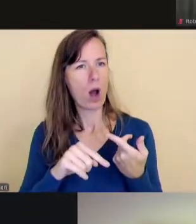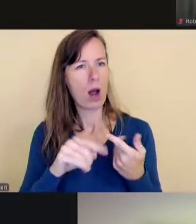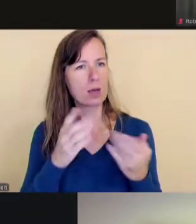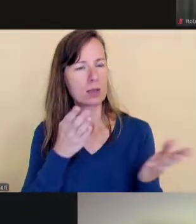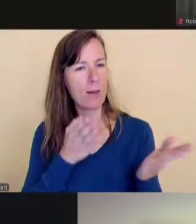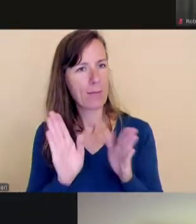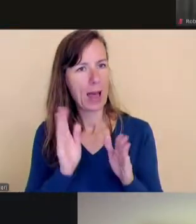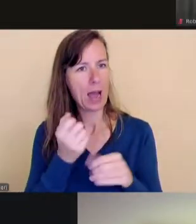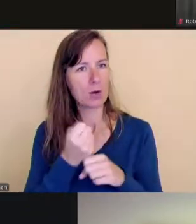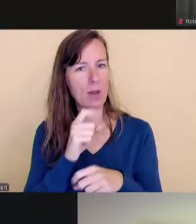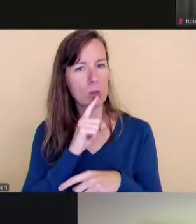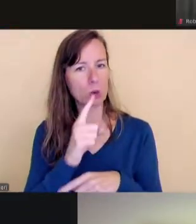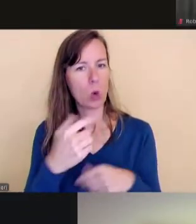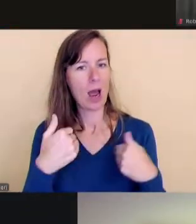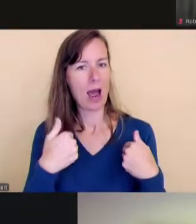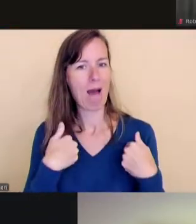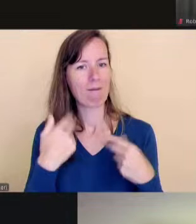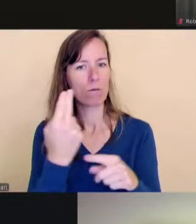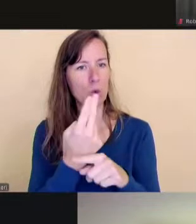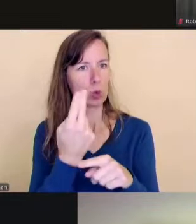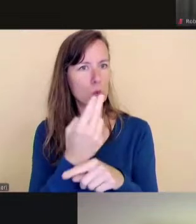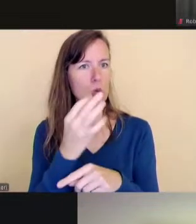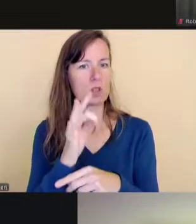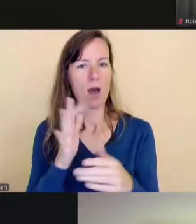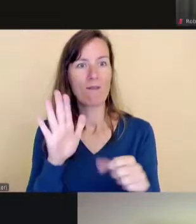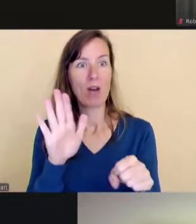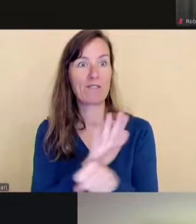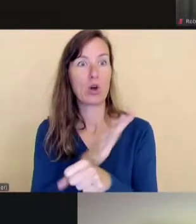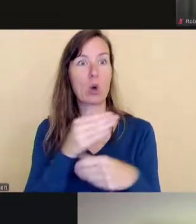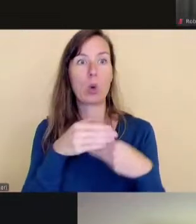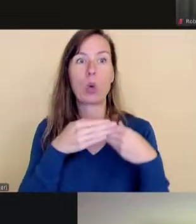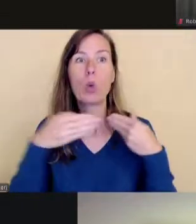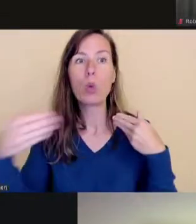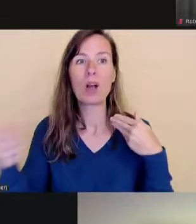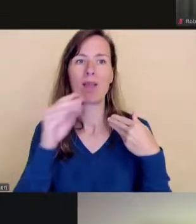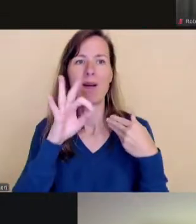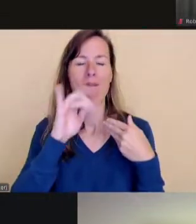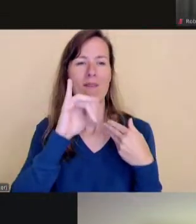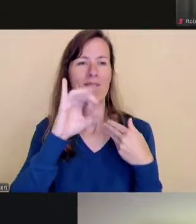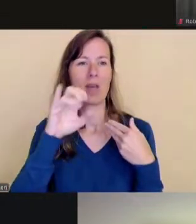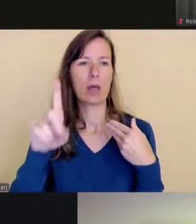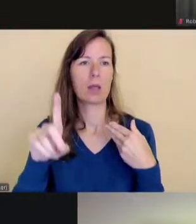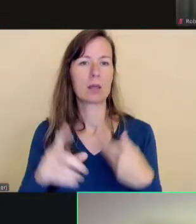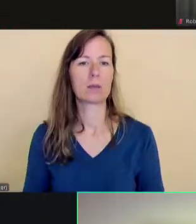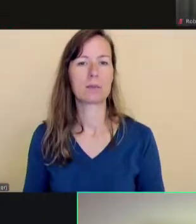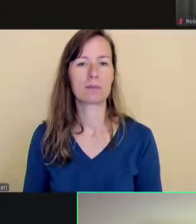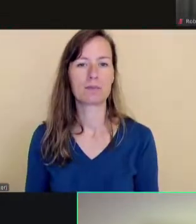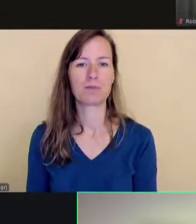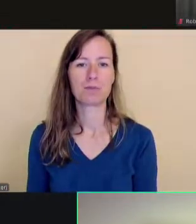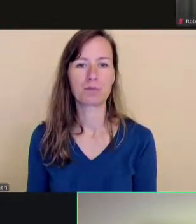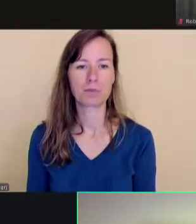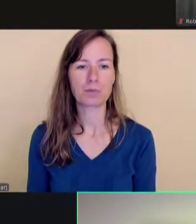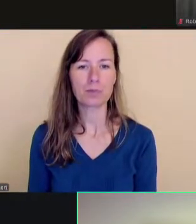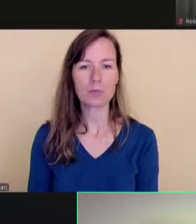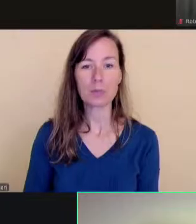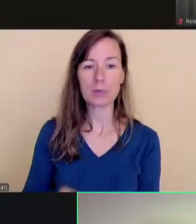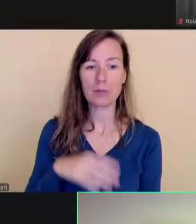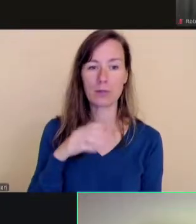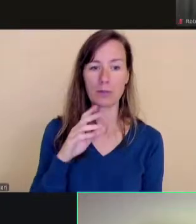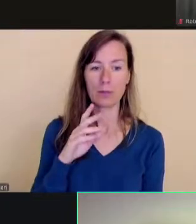have use of the full width of the field. Great question. Well, I need to take a look